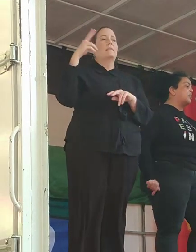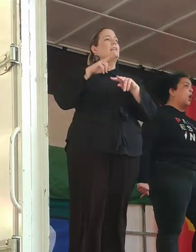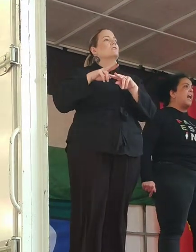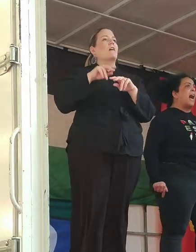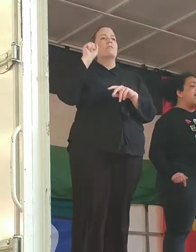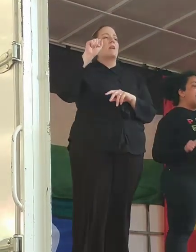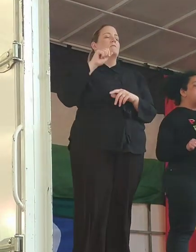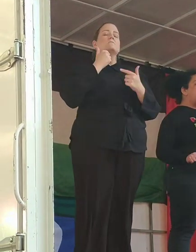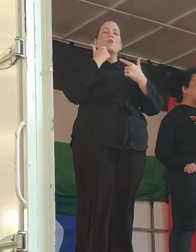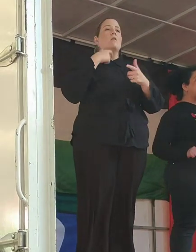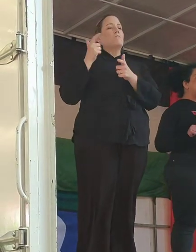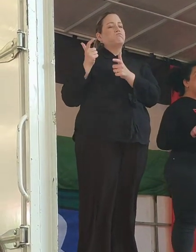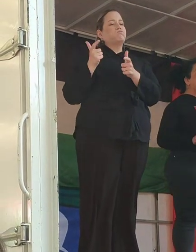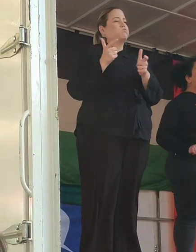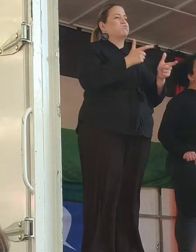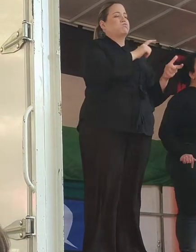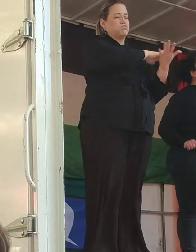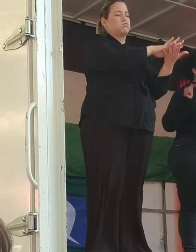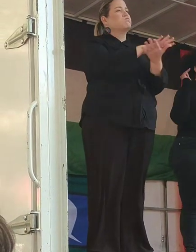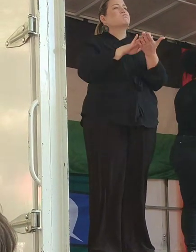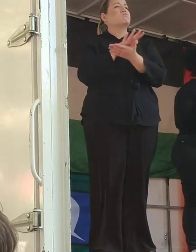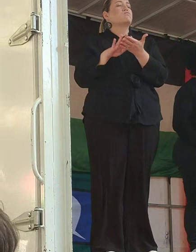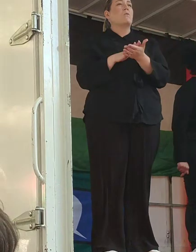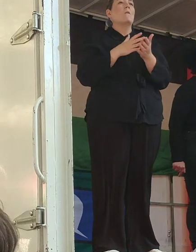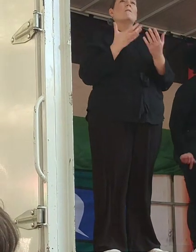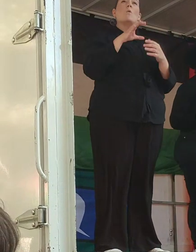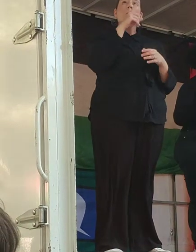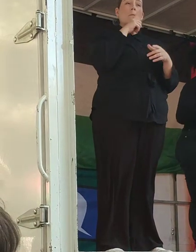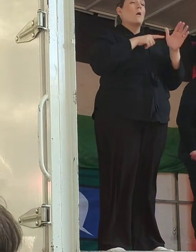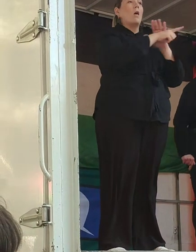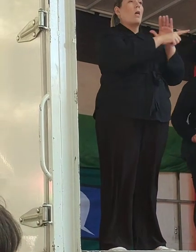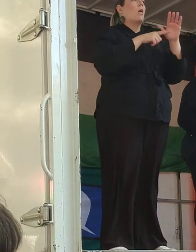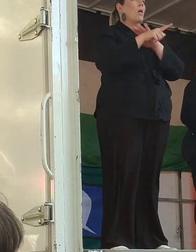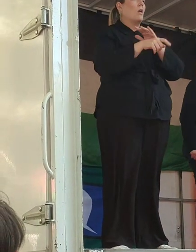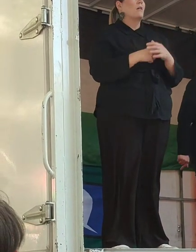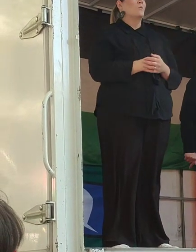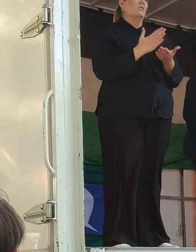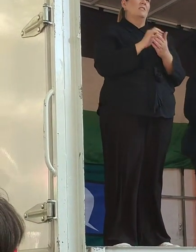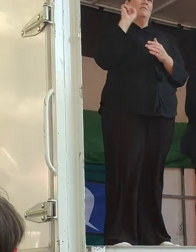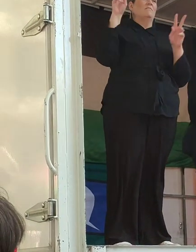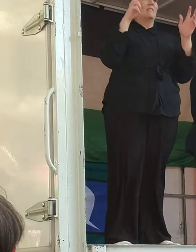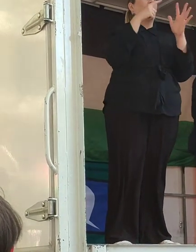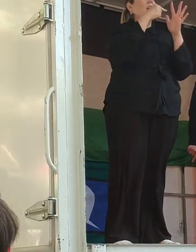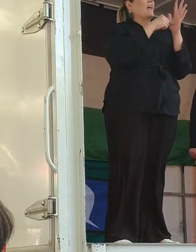wholesale slaughter and forced dislocation. In other words, Israel's ethnic cleansing.